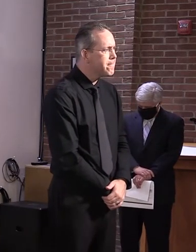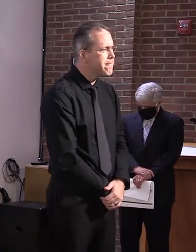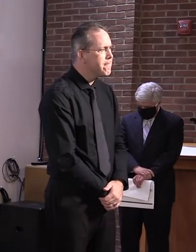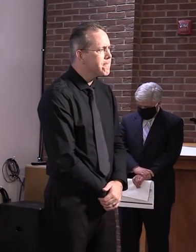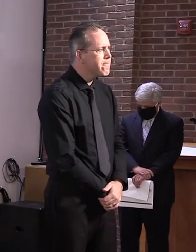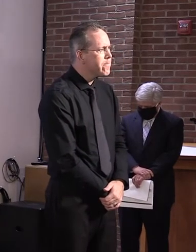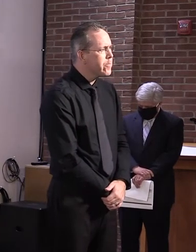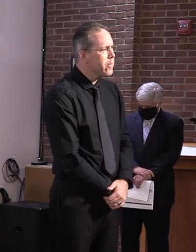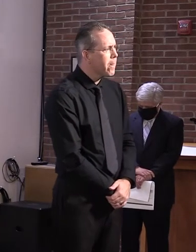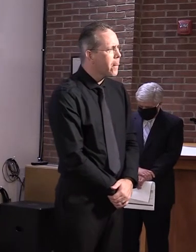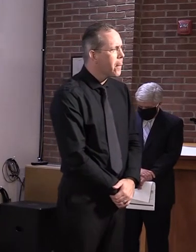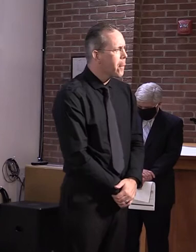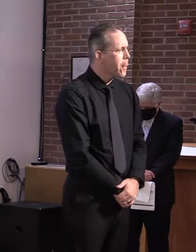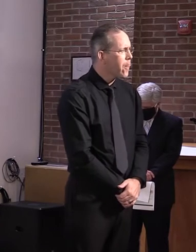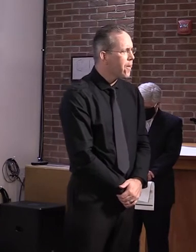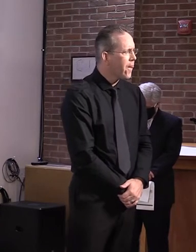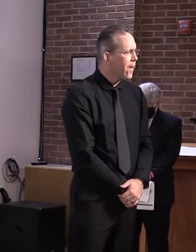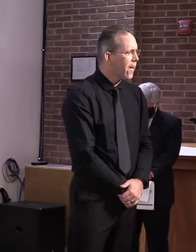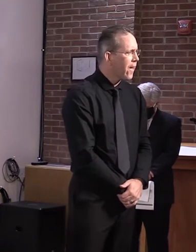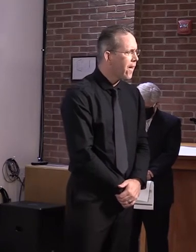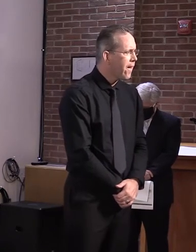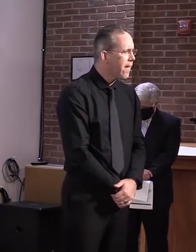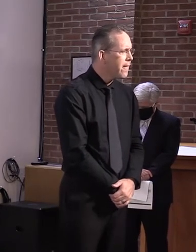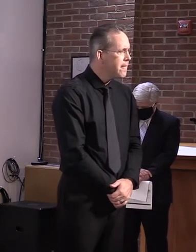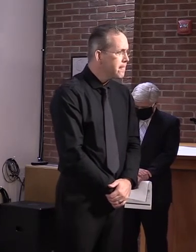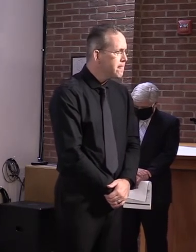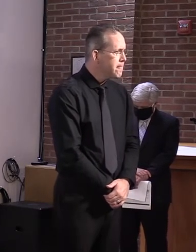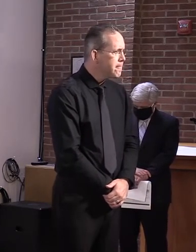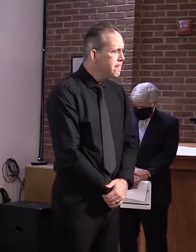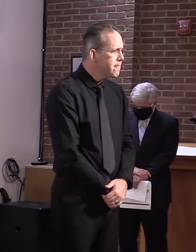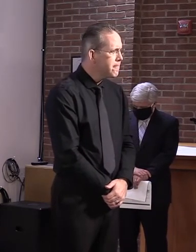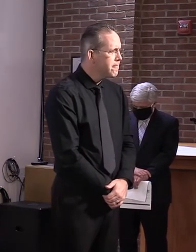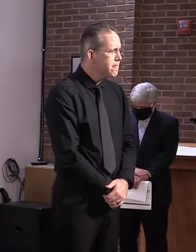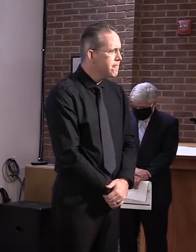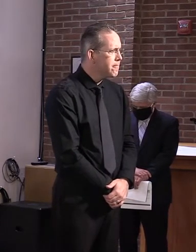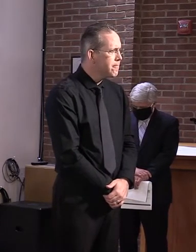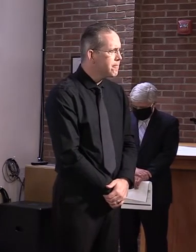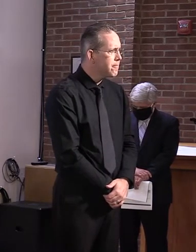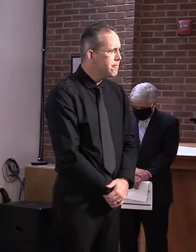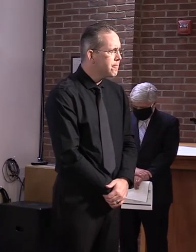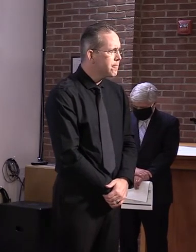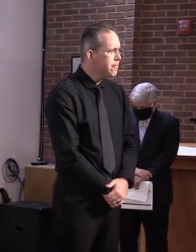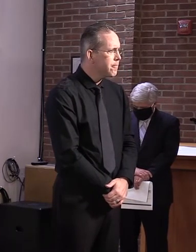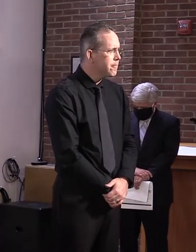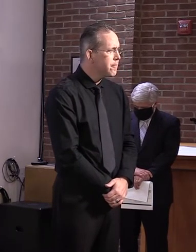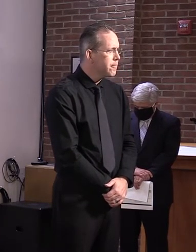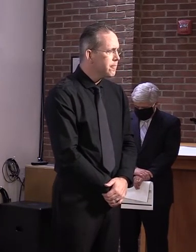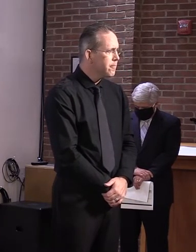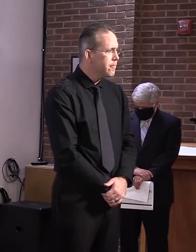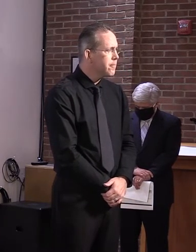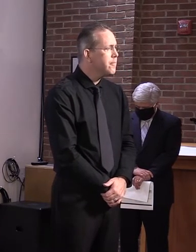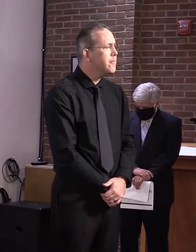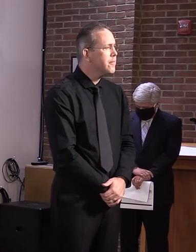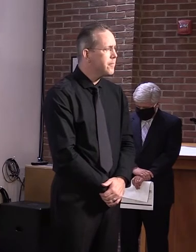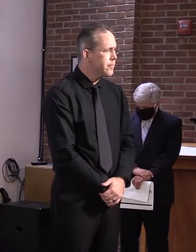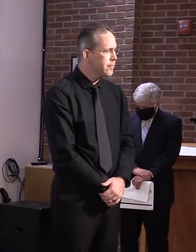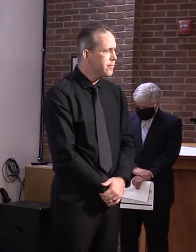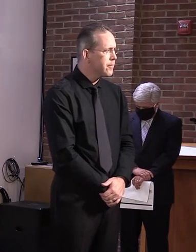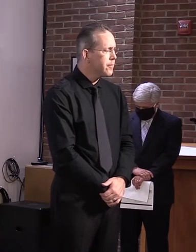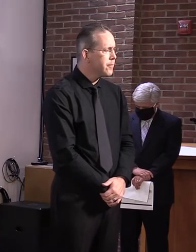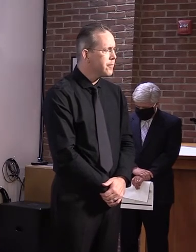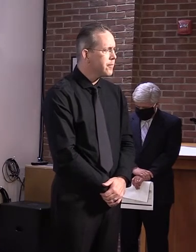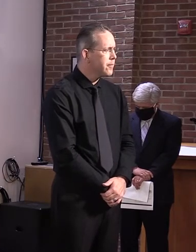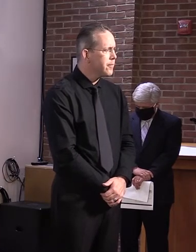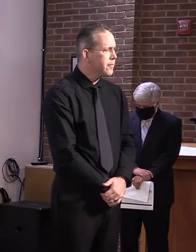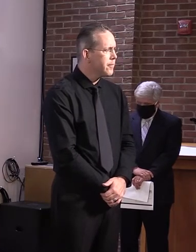near future, but if I recall, having such restrictions in place requires an